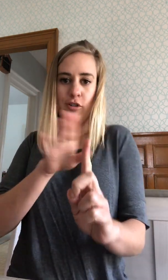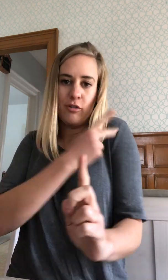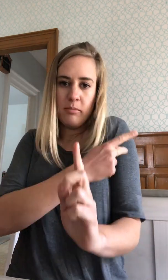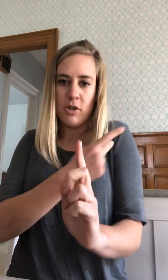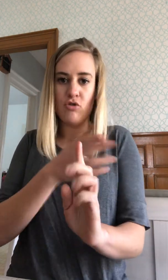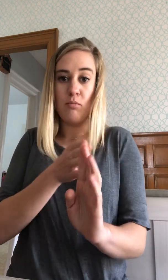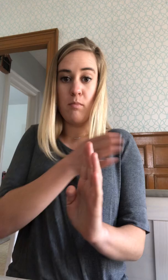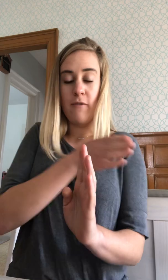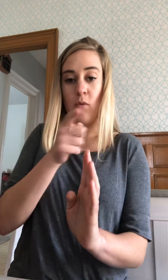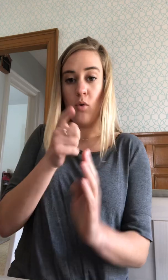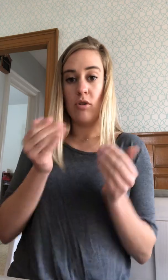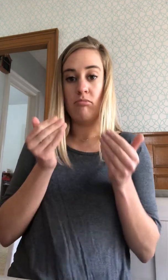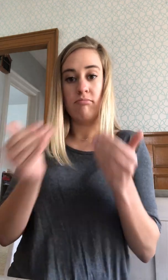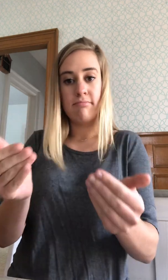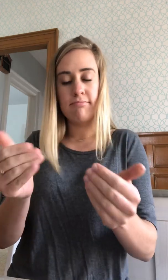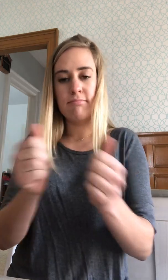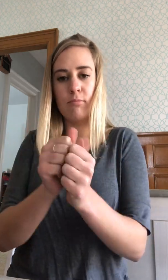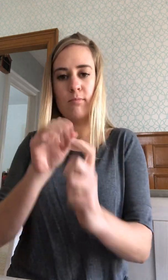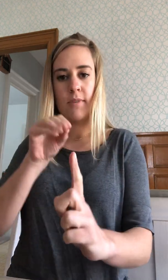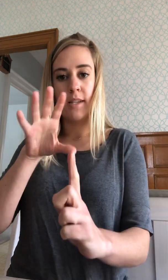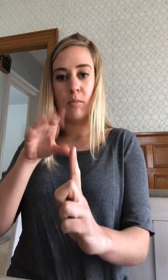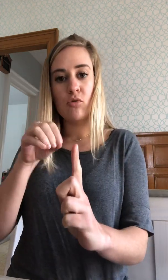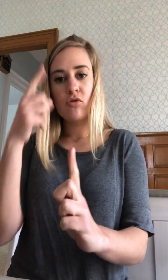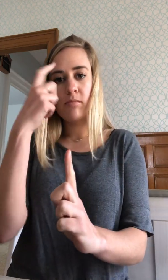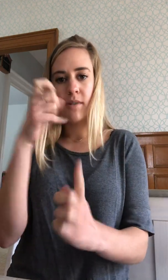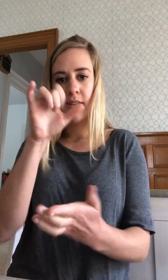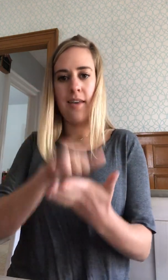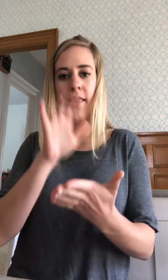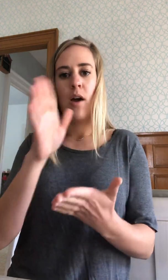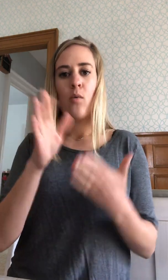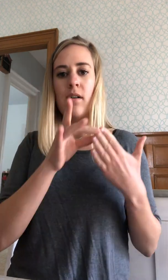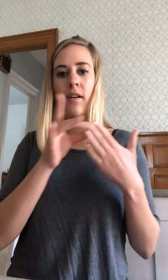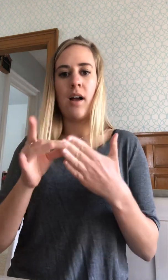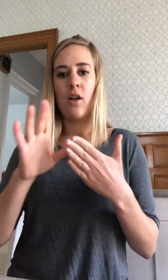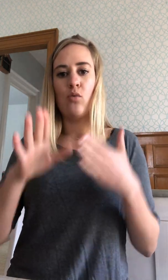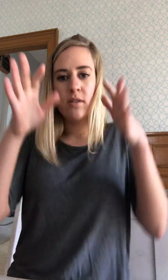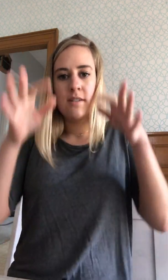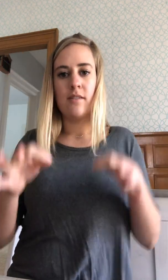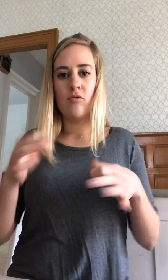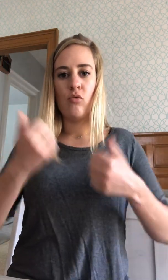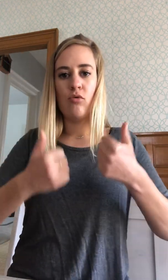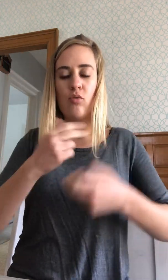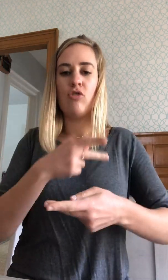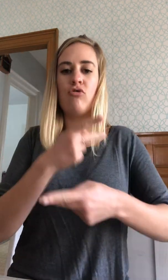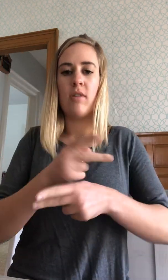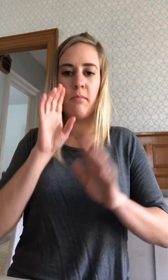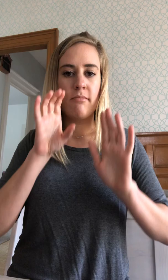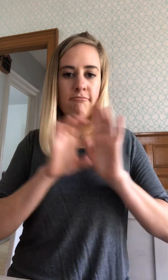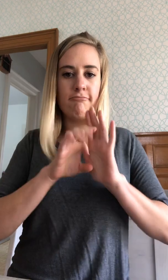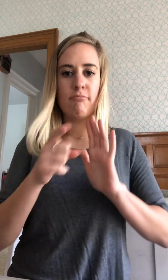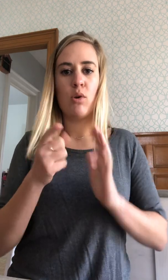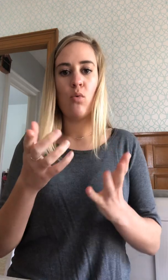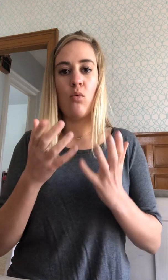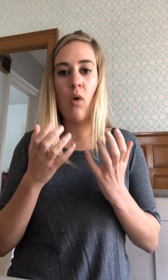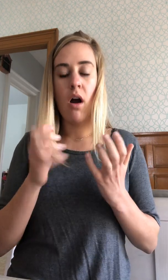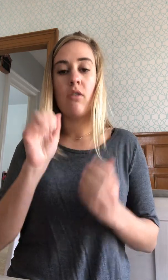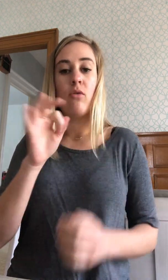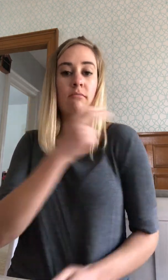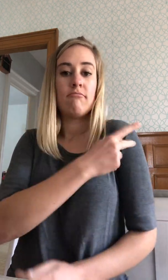get your radiographs, because that will guide the type of imaging that you may want to obtain. So patients come in, they will often tell you that